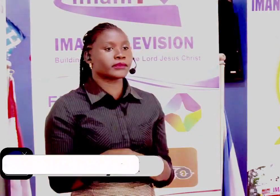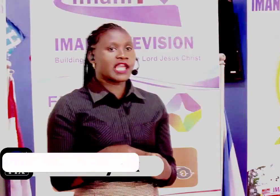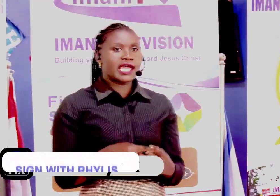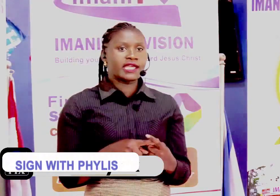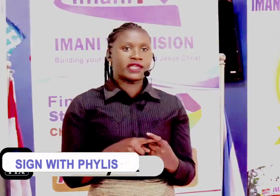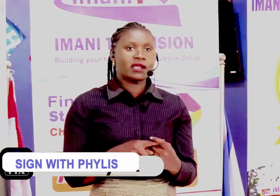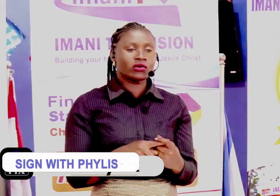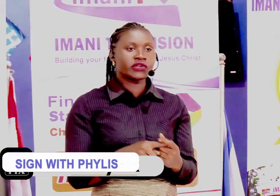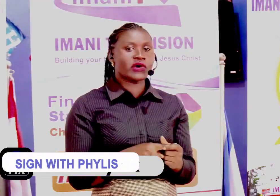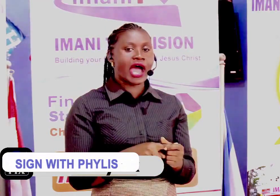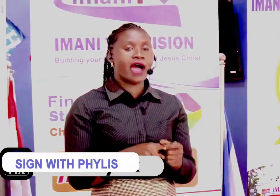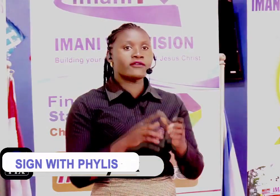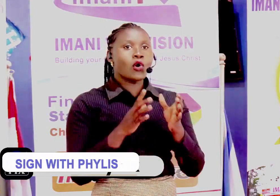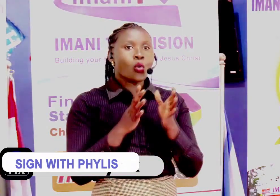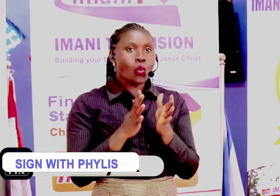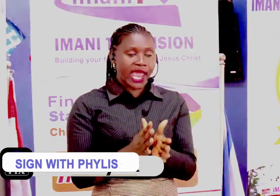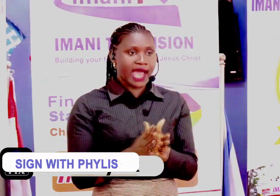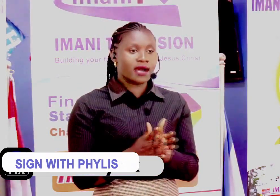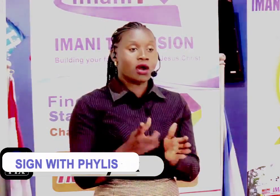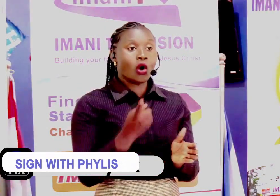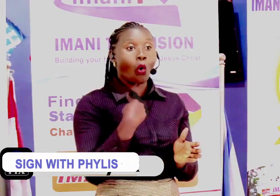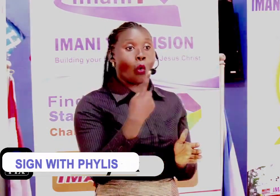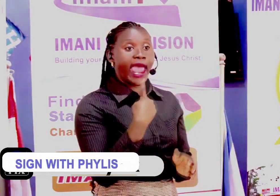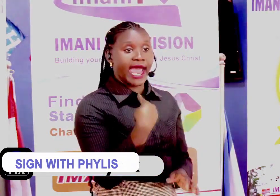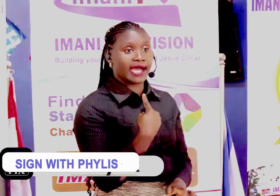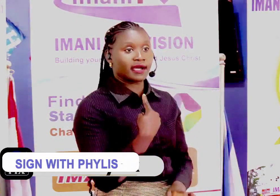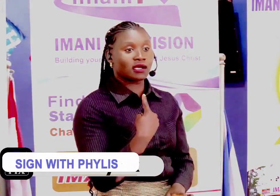And then also have where or